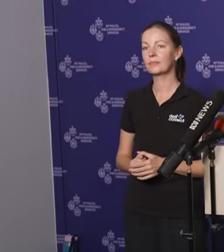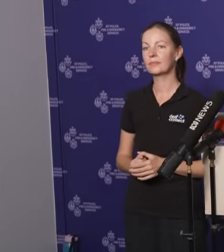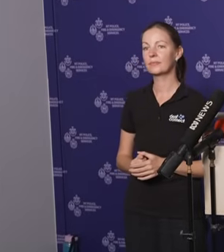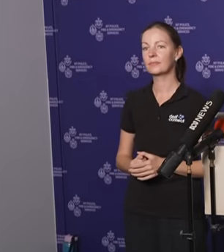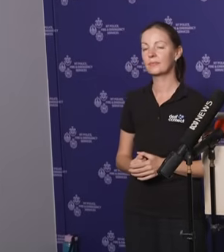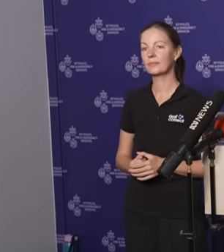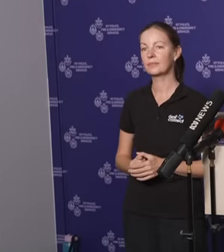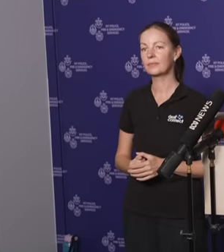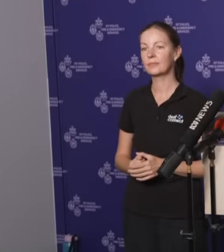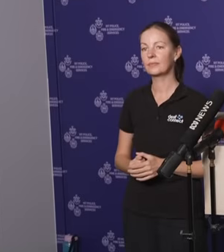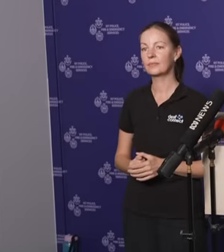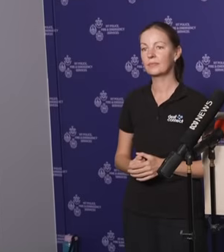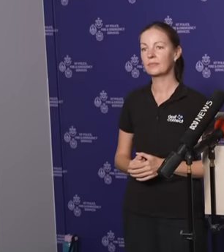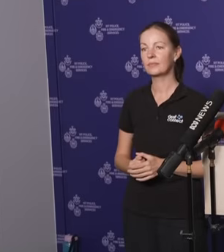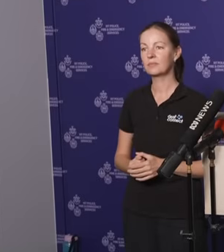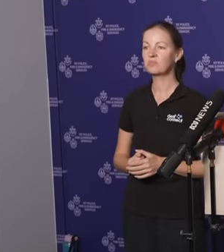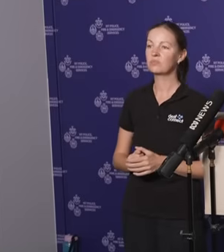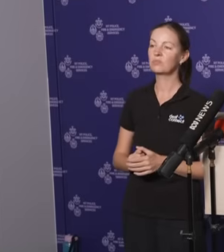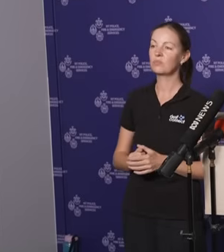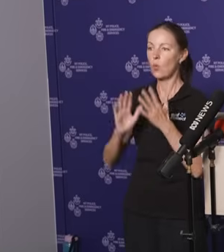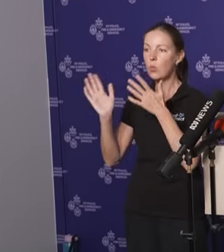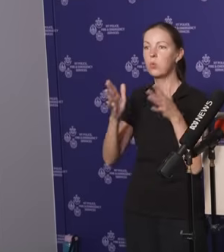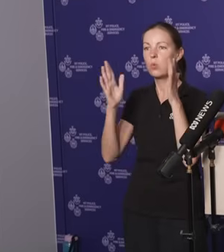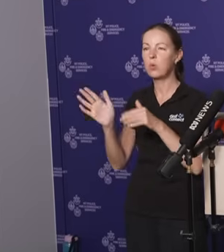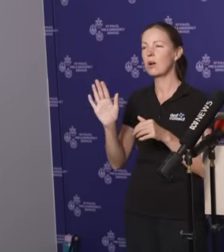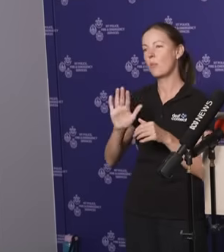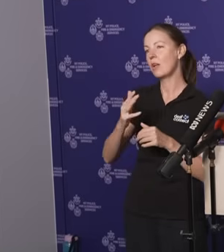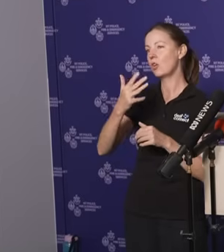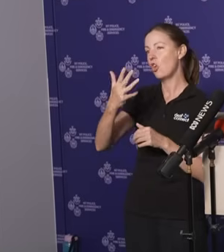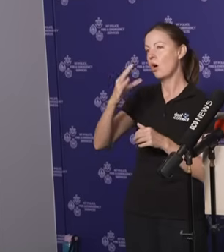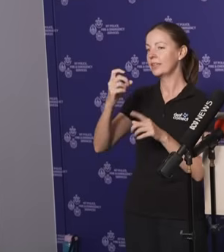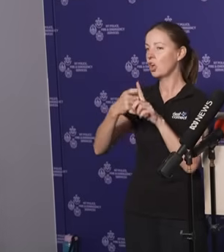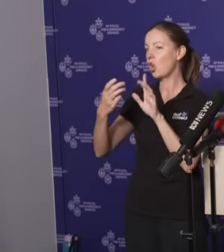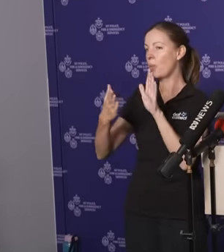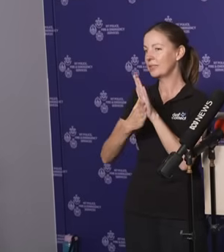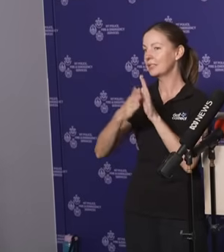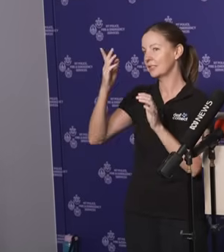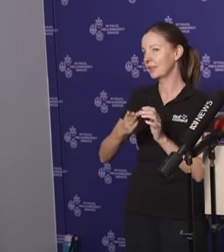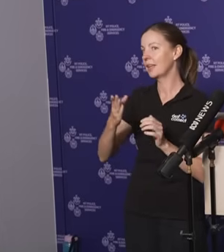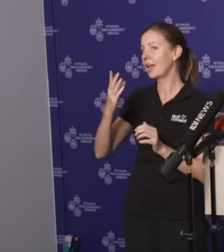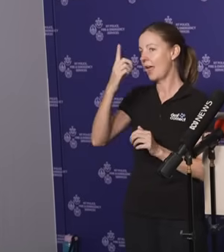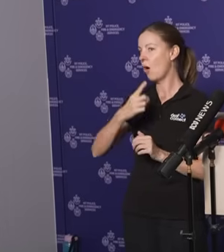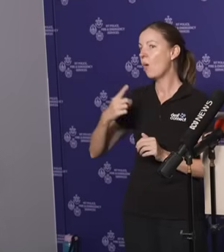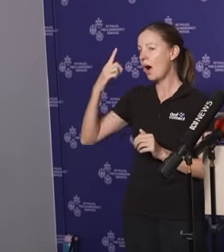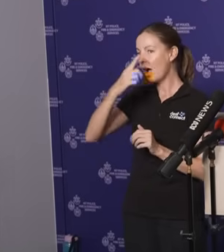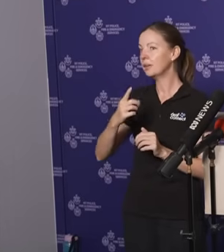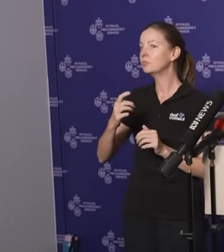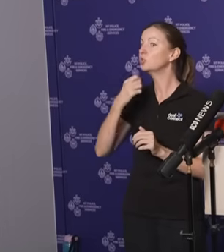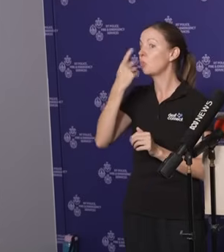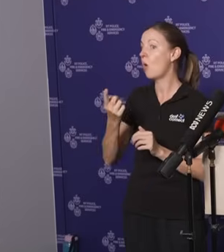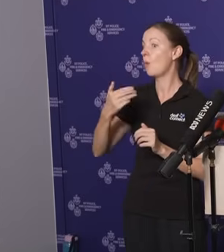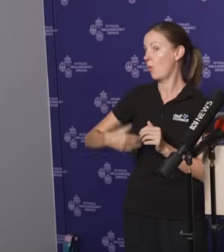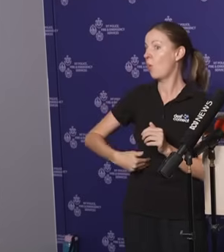area. Gales of around 90 kilometres an hour are expected in the Darwin area during tomorrow morning, but